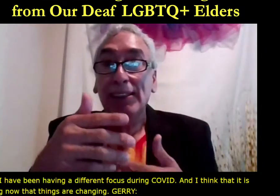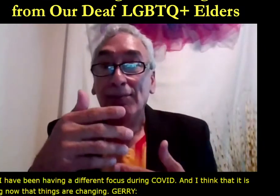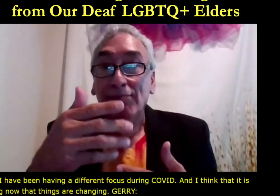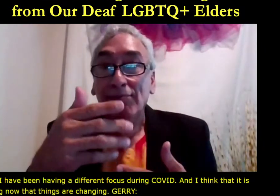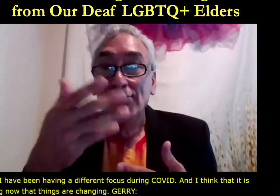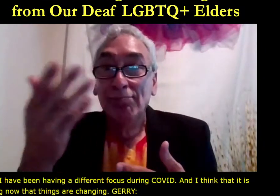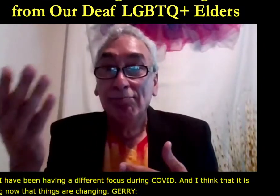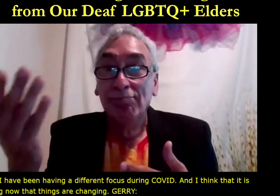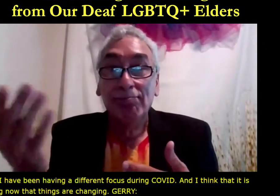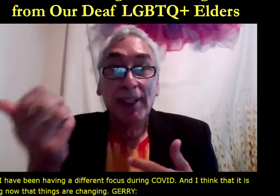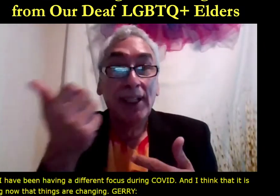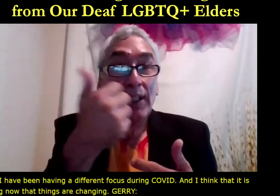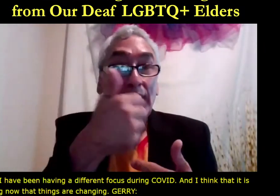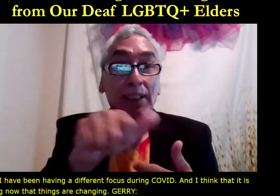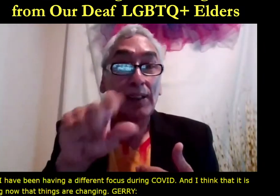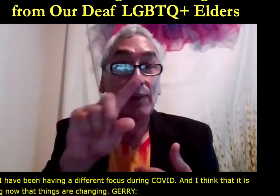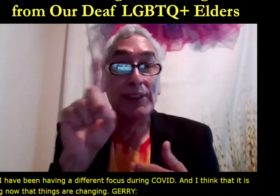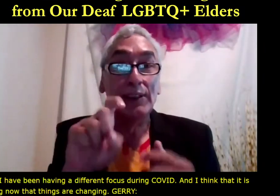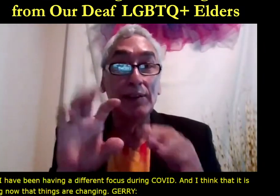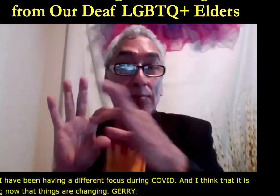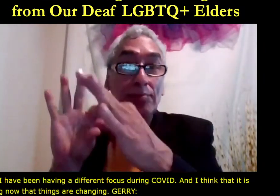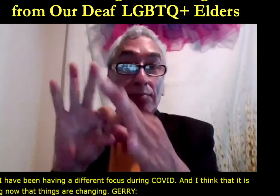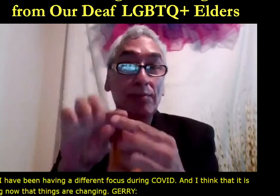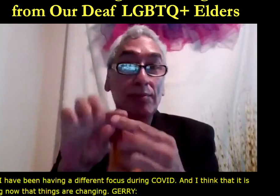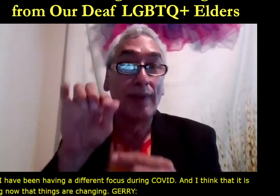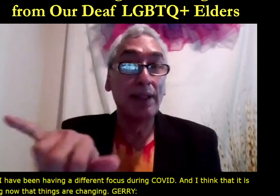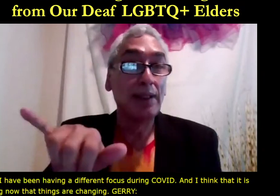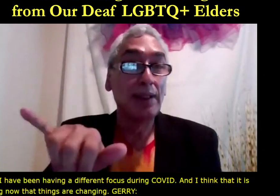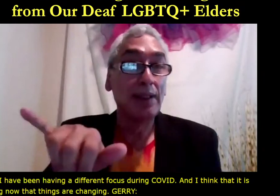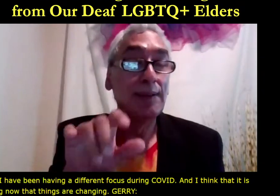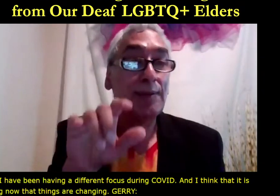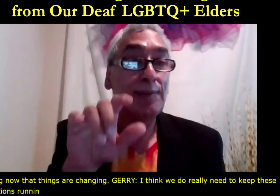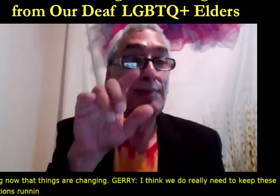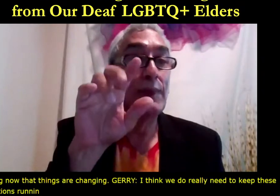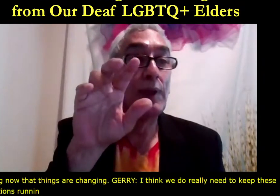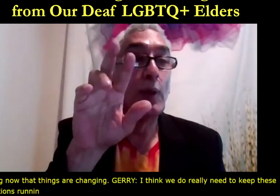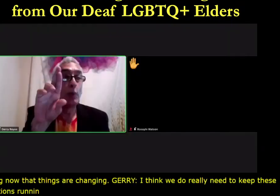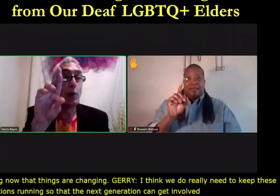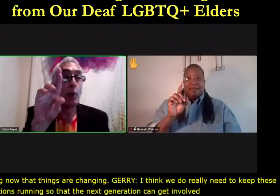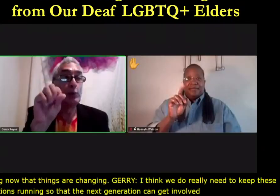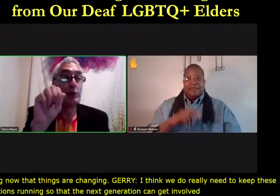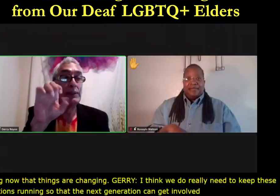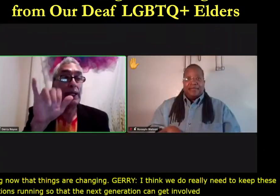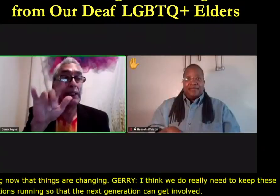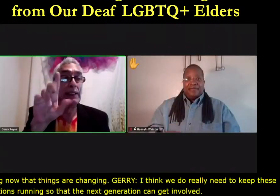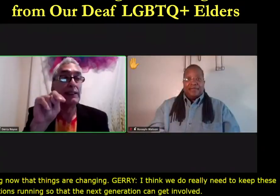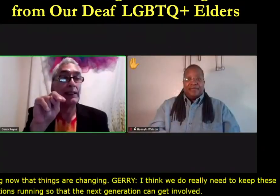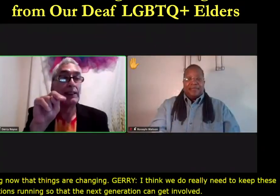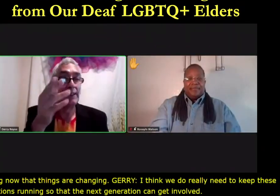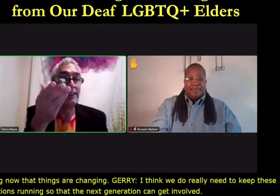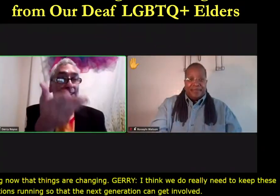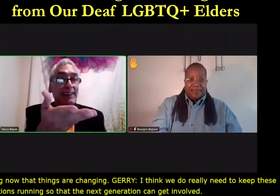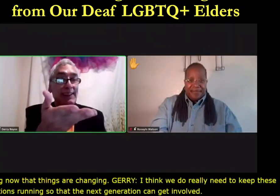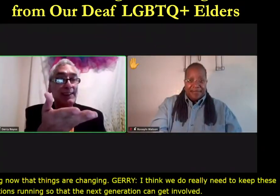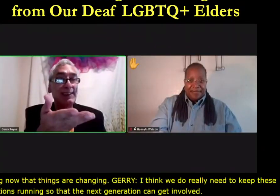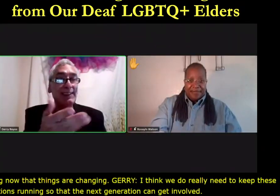can get involved with them are there any questions related any other questions or responses to that rosalyn